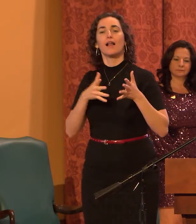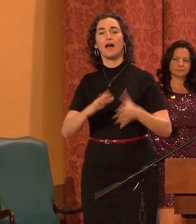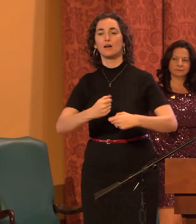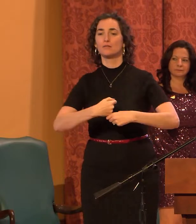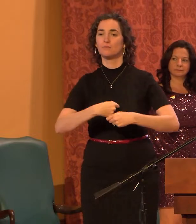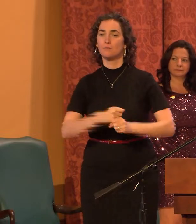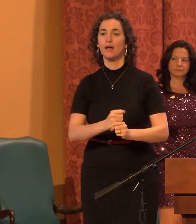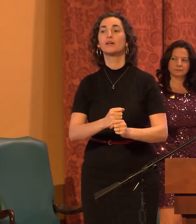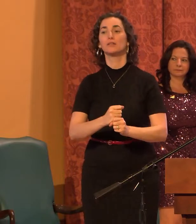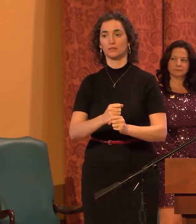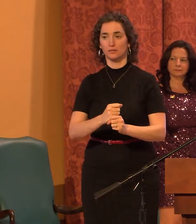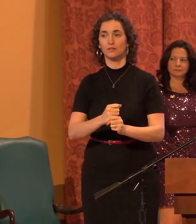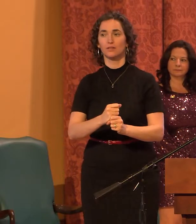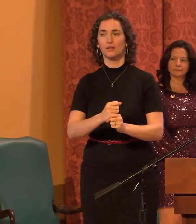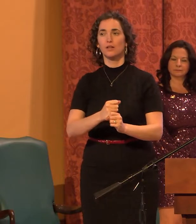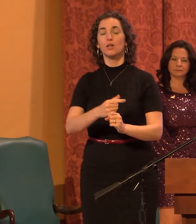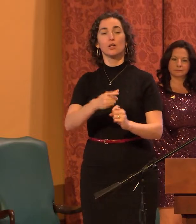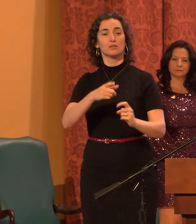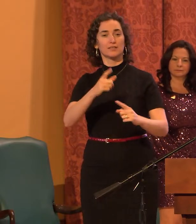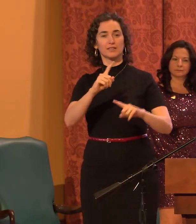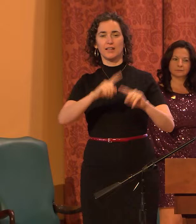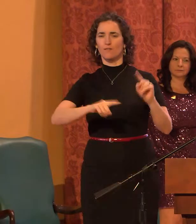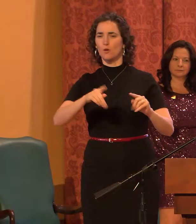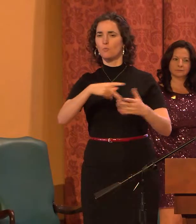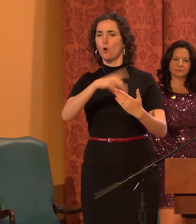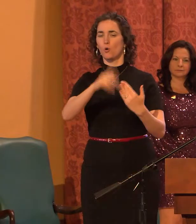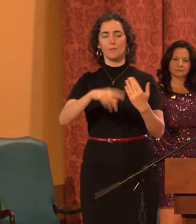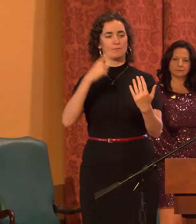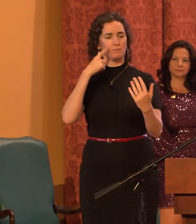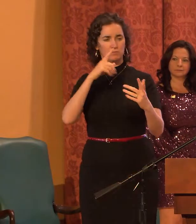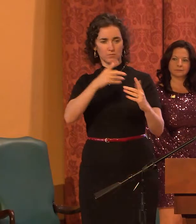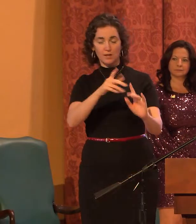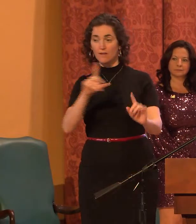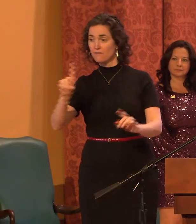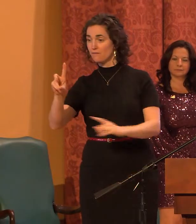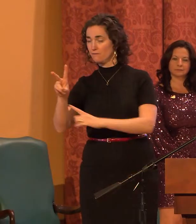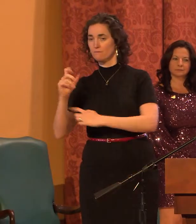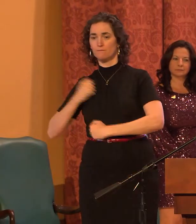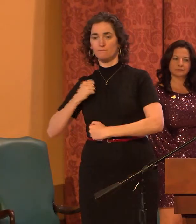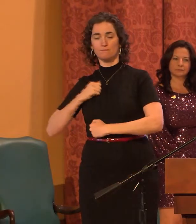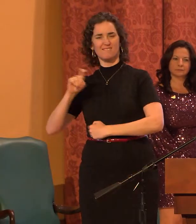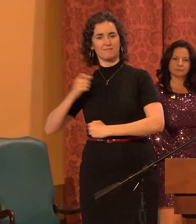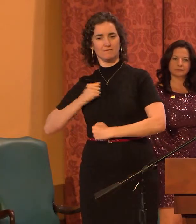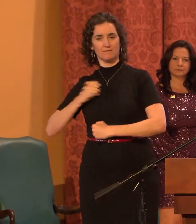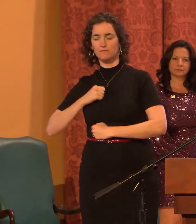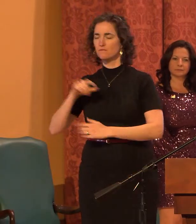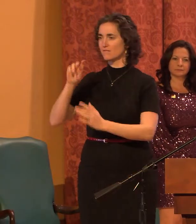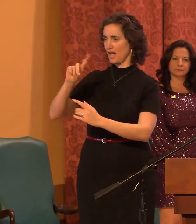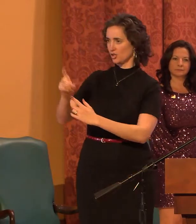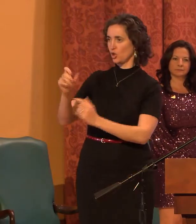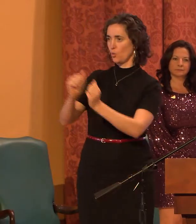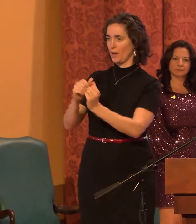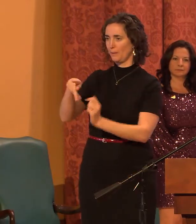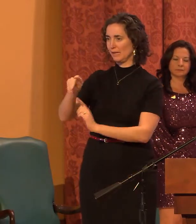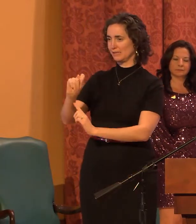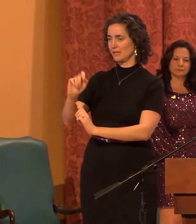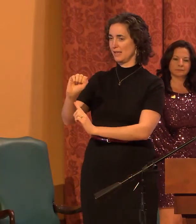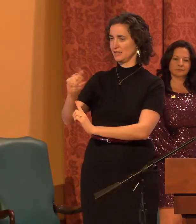of a pretrial diversion program for veterans diagnosed with post-traumatic stress disorder.